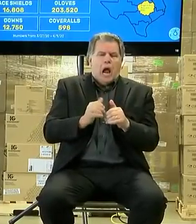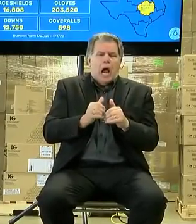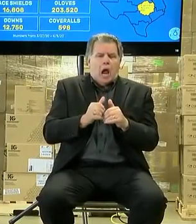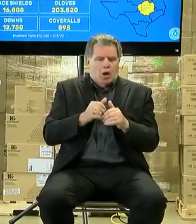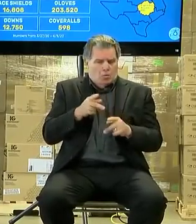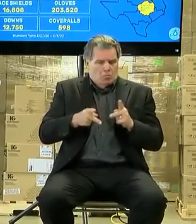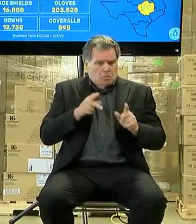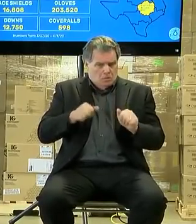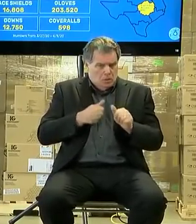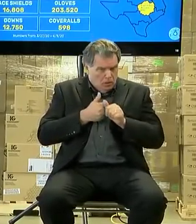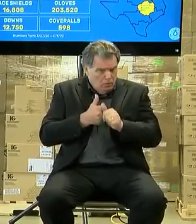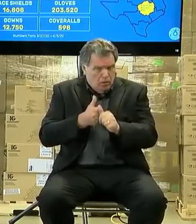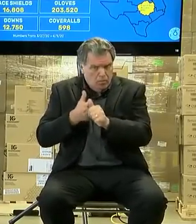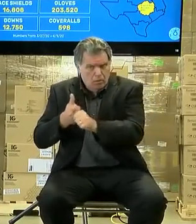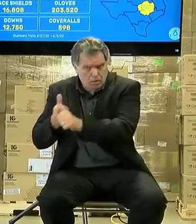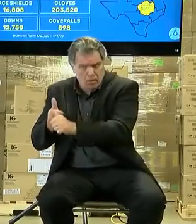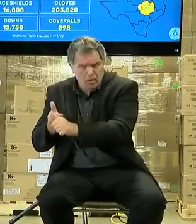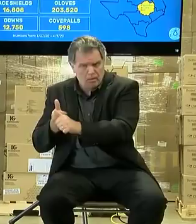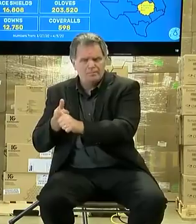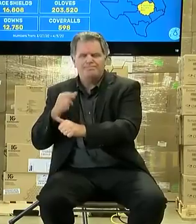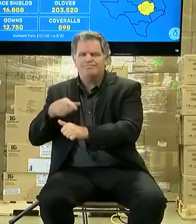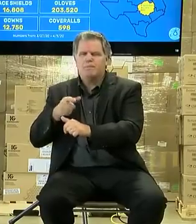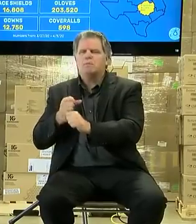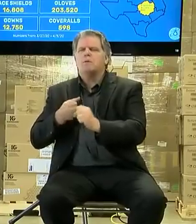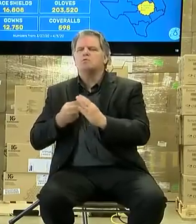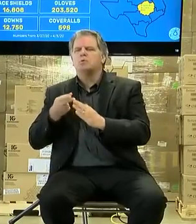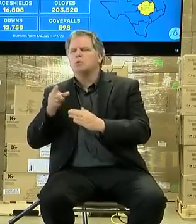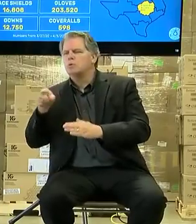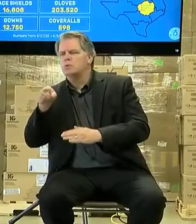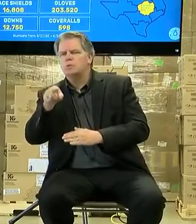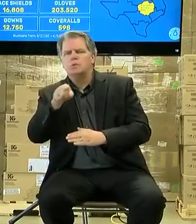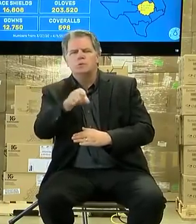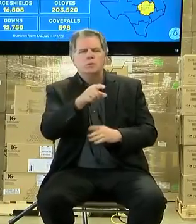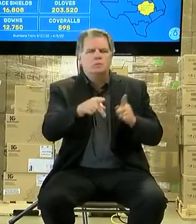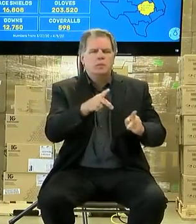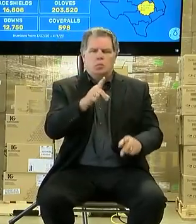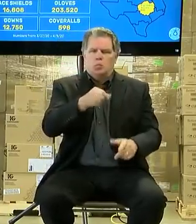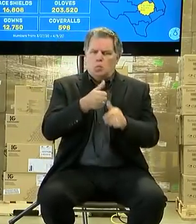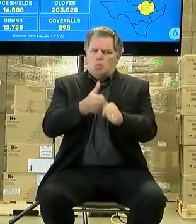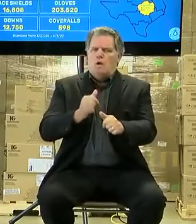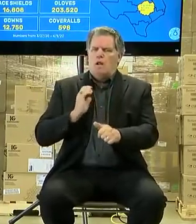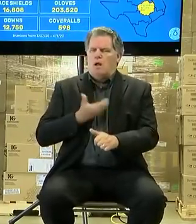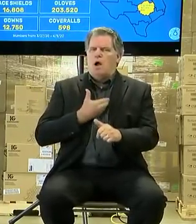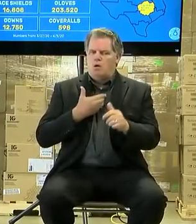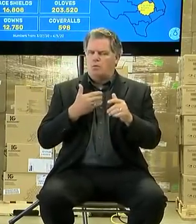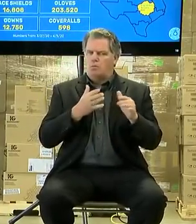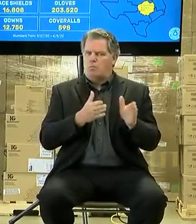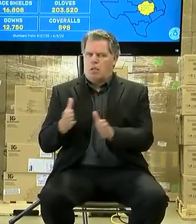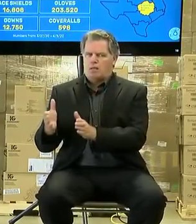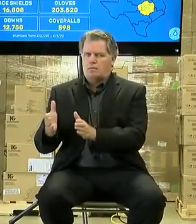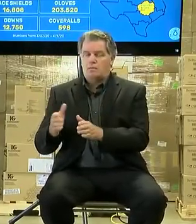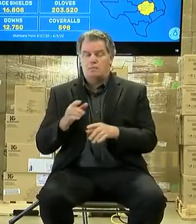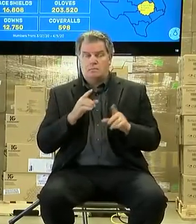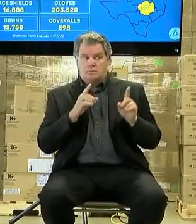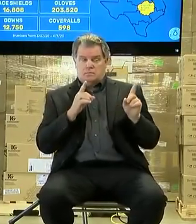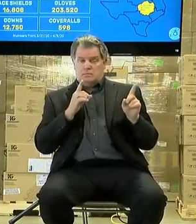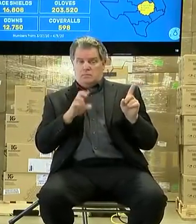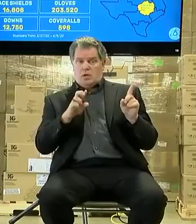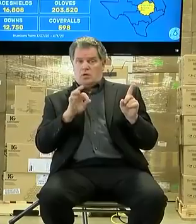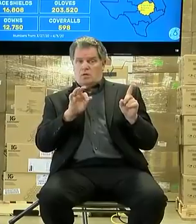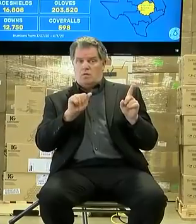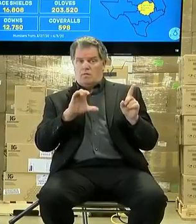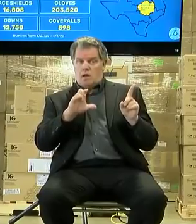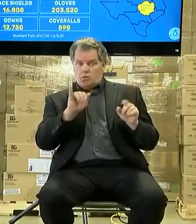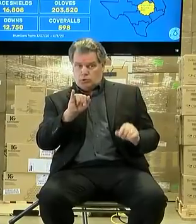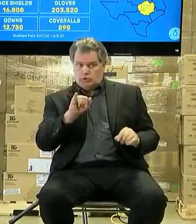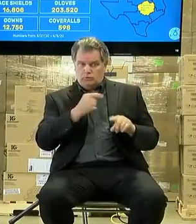mitigation is to ensure that people do comply with the standard that the state of Texas has. But Dr. Fauci said that the standard